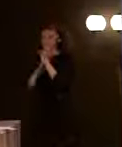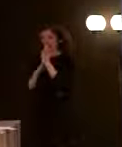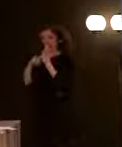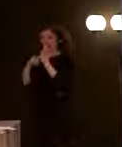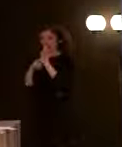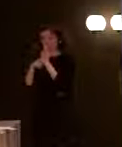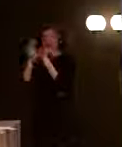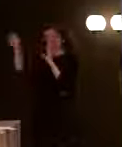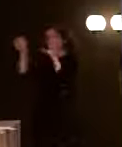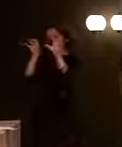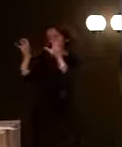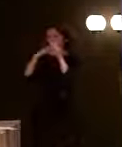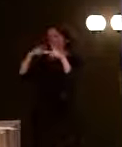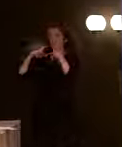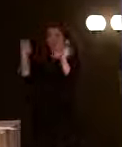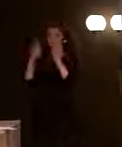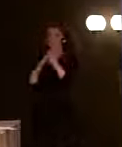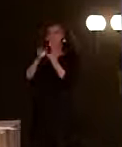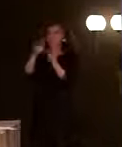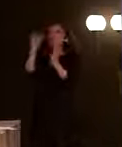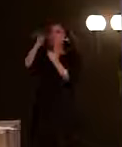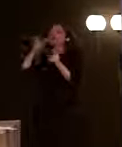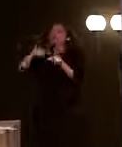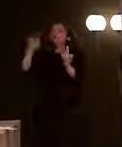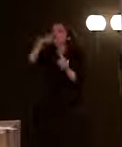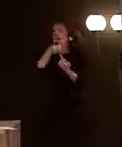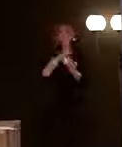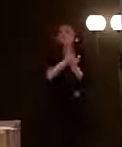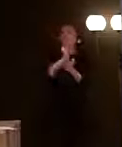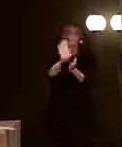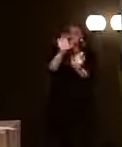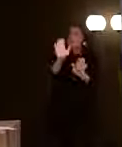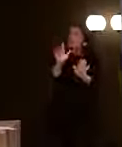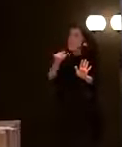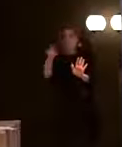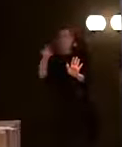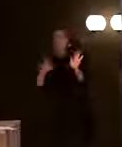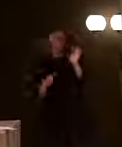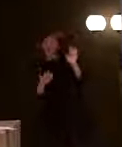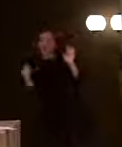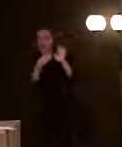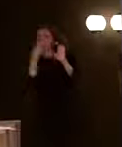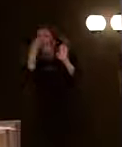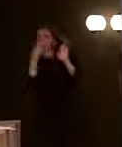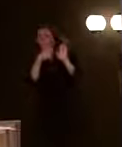that might represent. And that is a development of critical thinking skills.